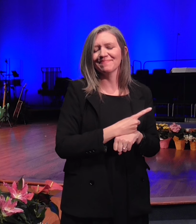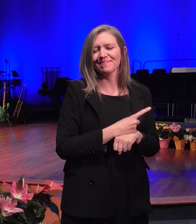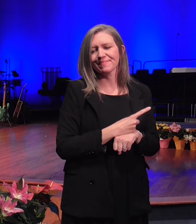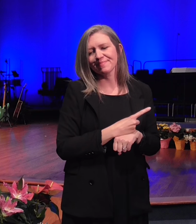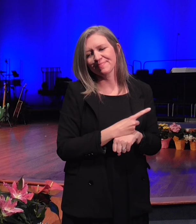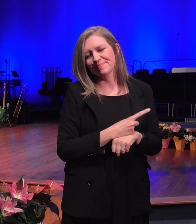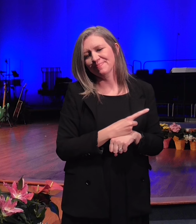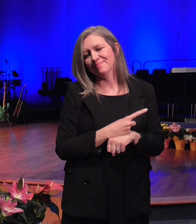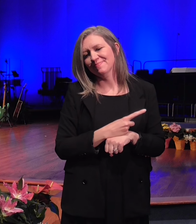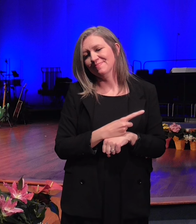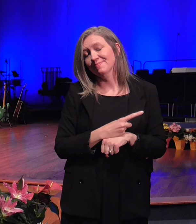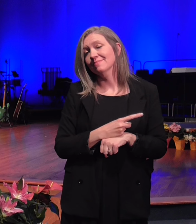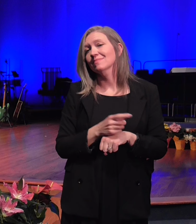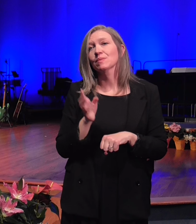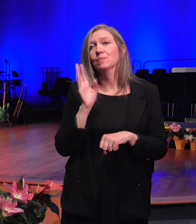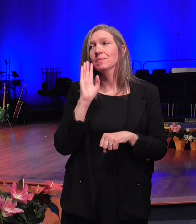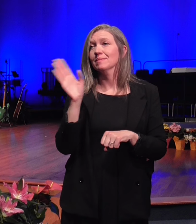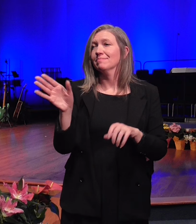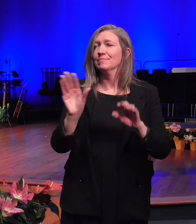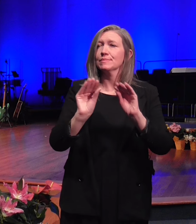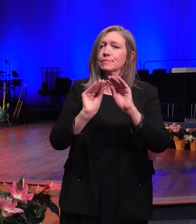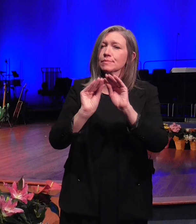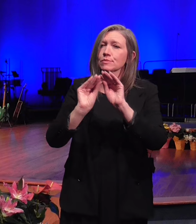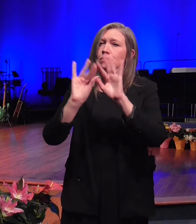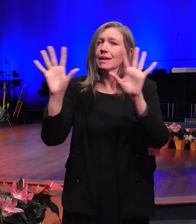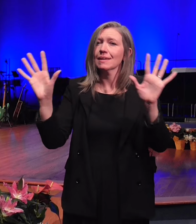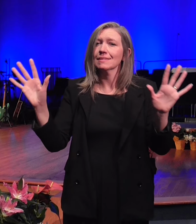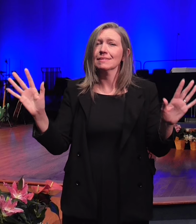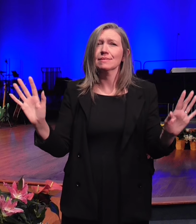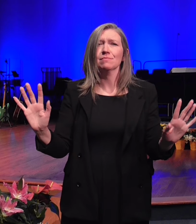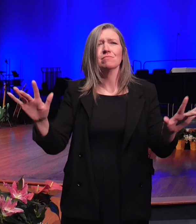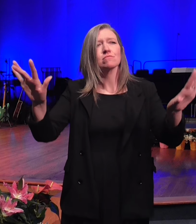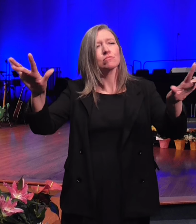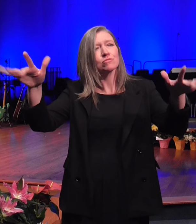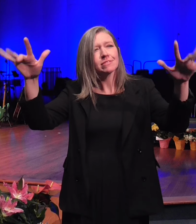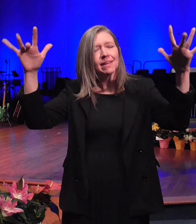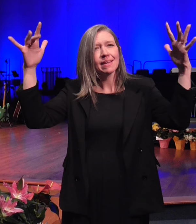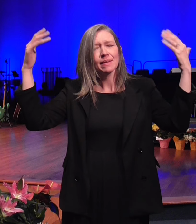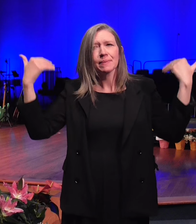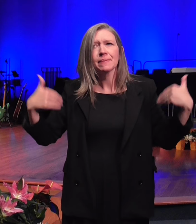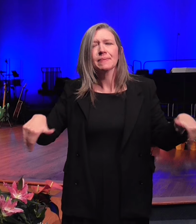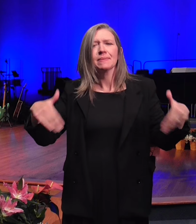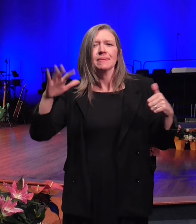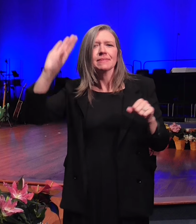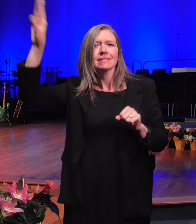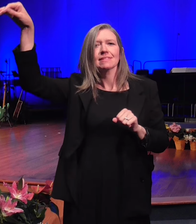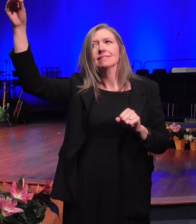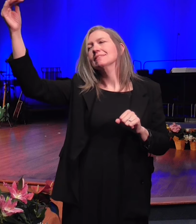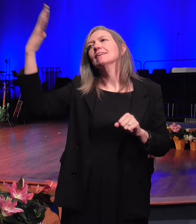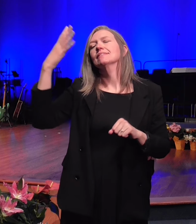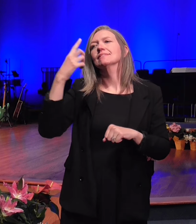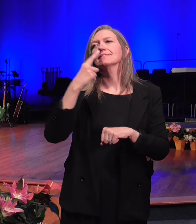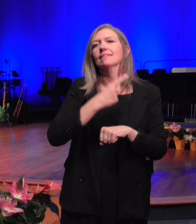day. Gonna be a bright, oh bright, sunshiny